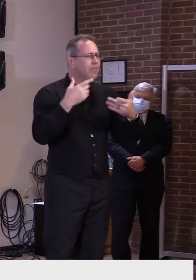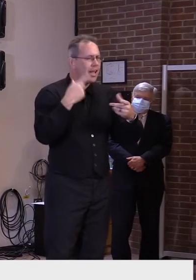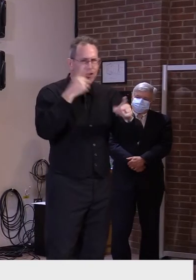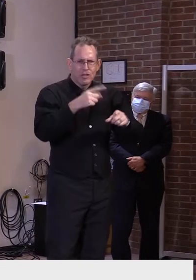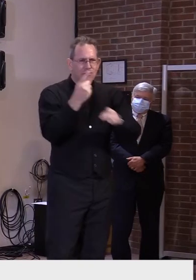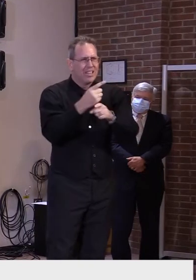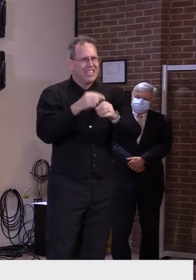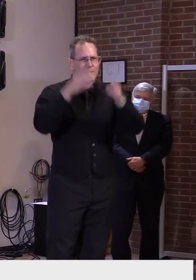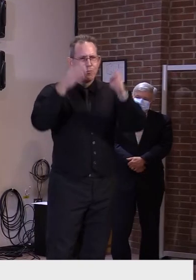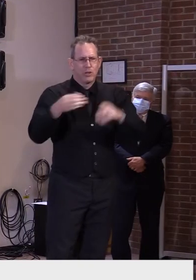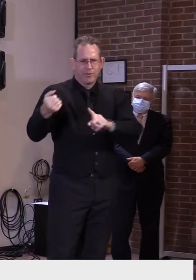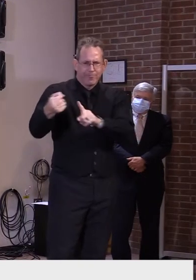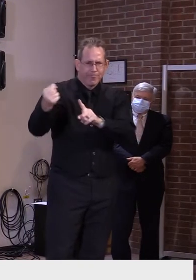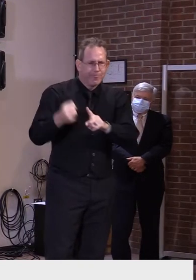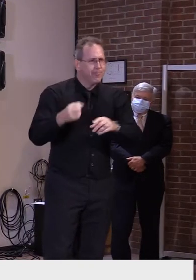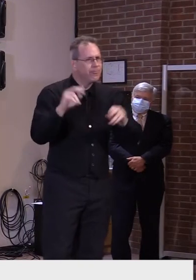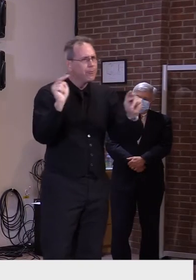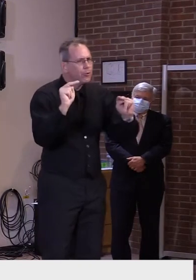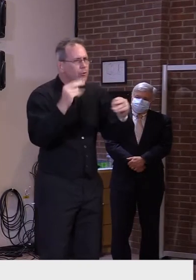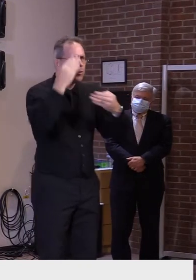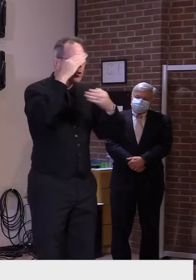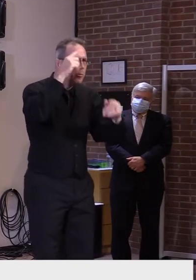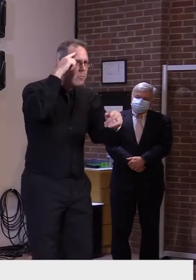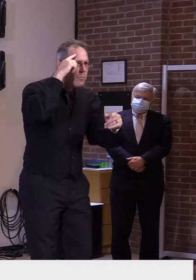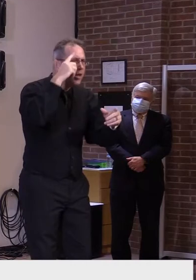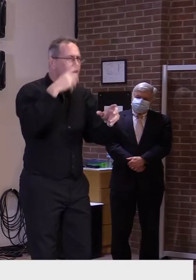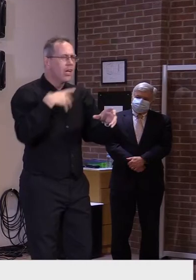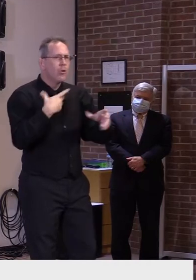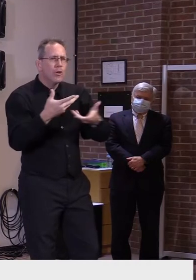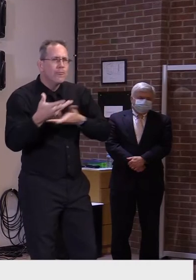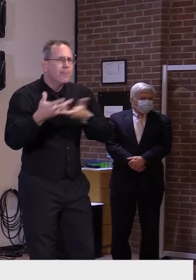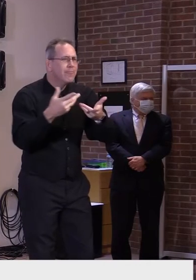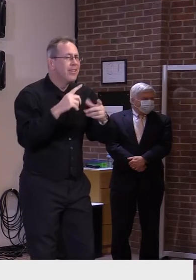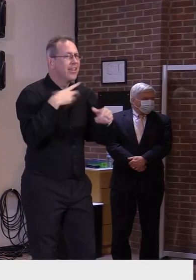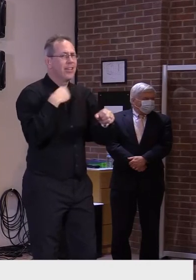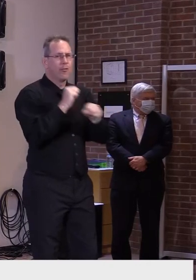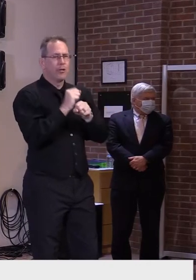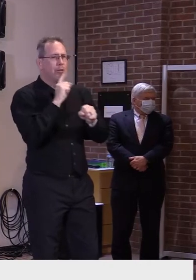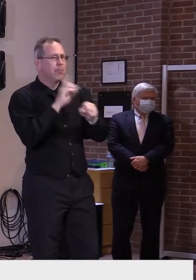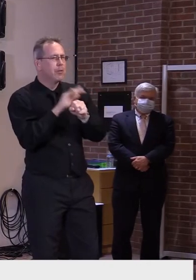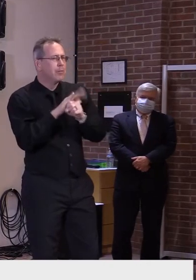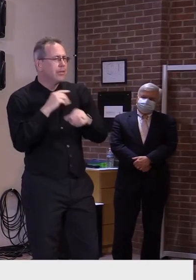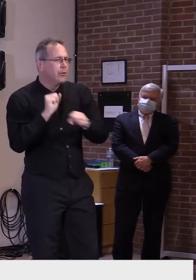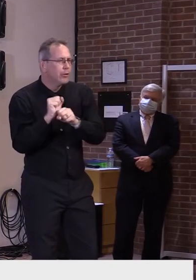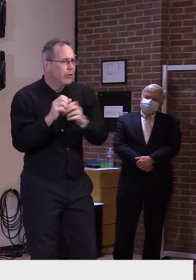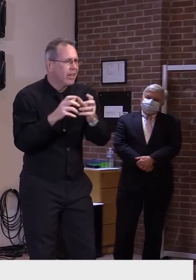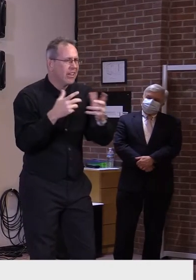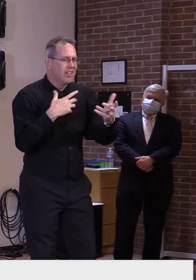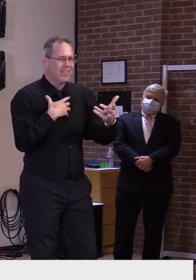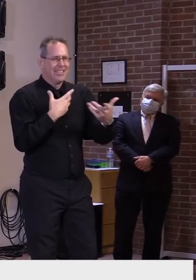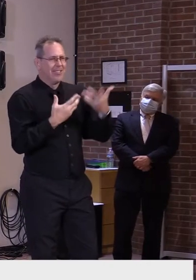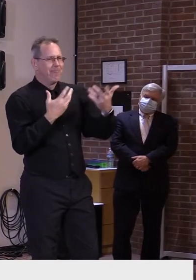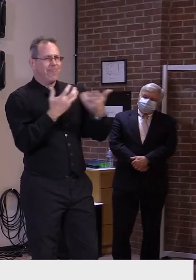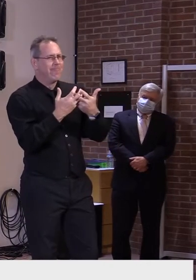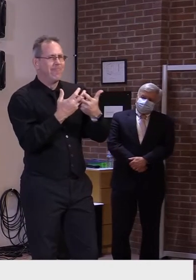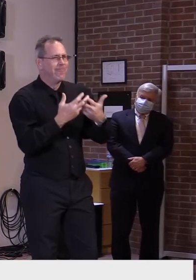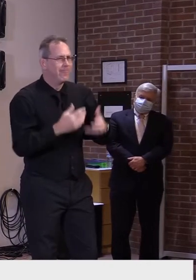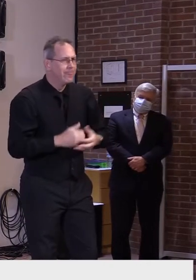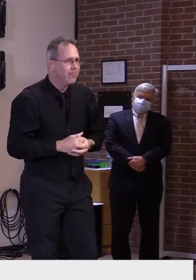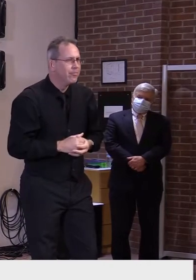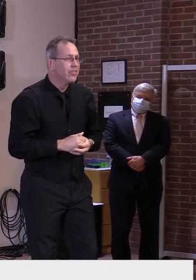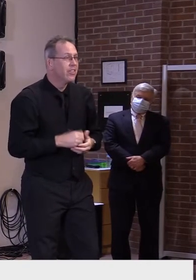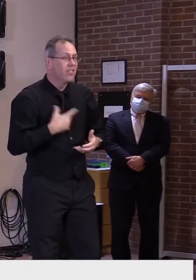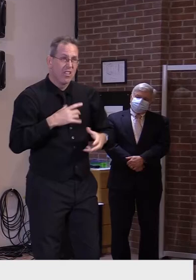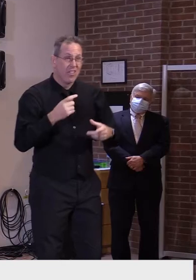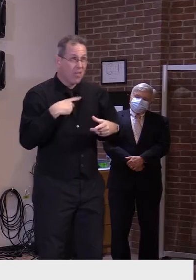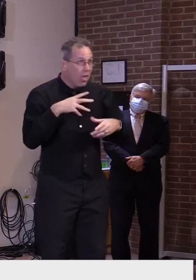than I'm willing to contend with. I mean, it's an uphill battle, and to be